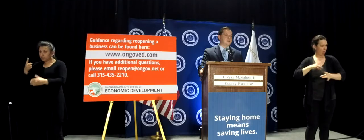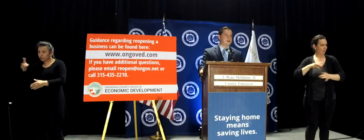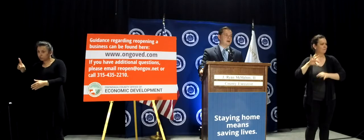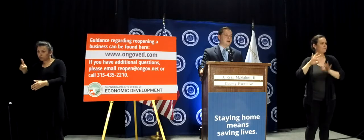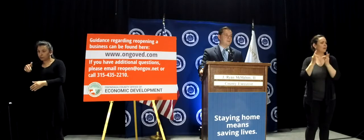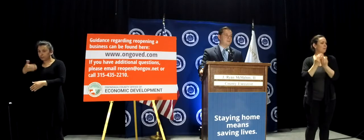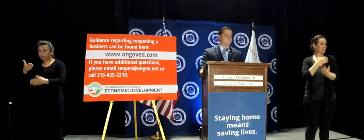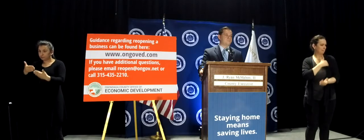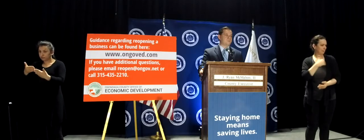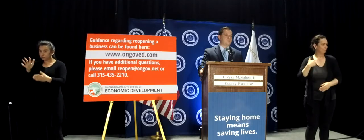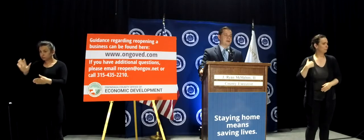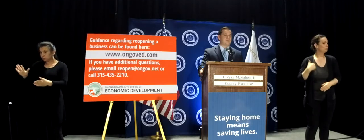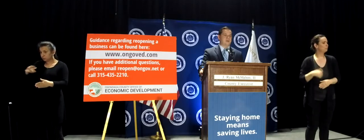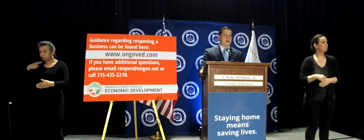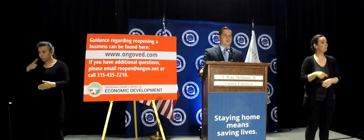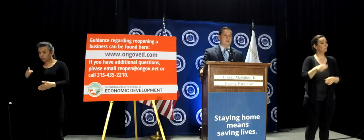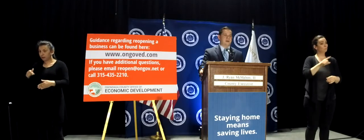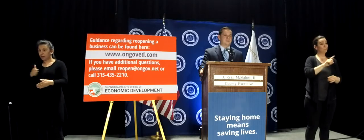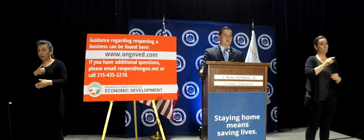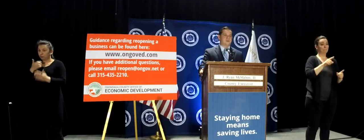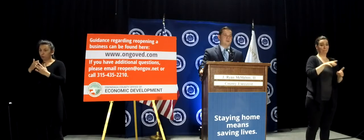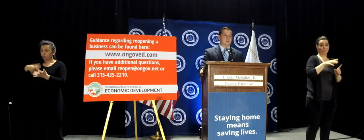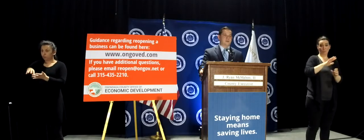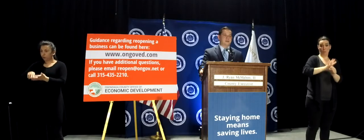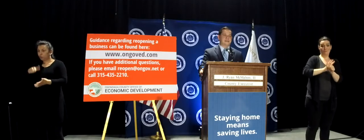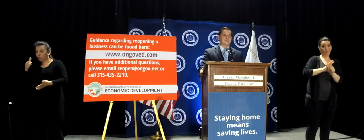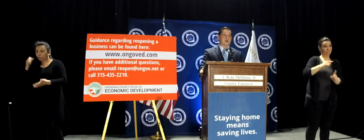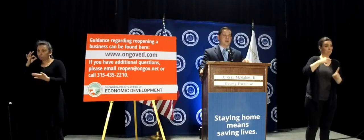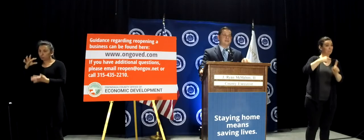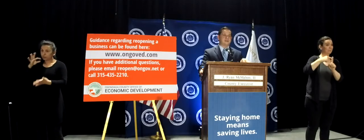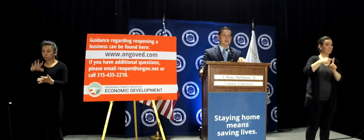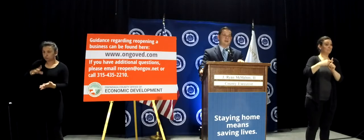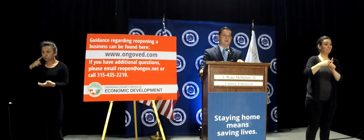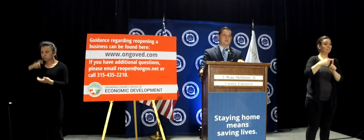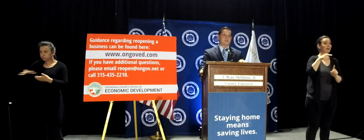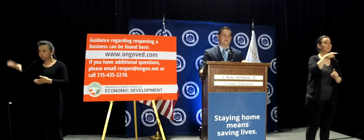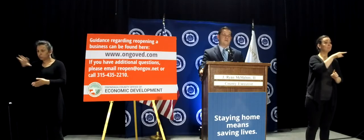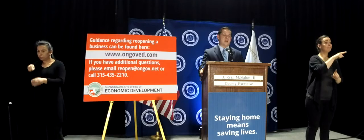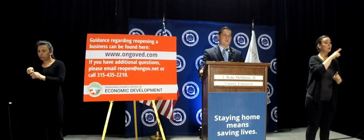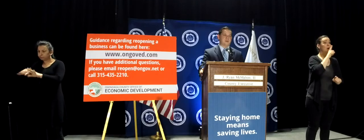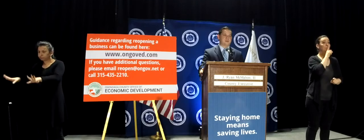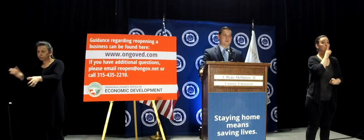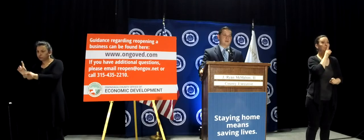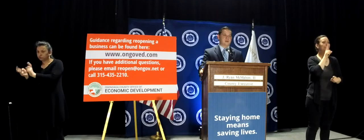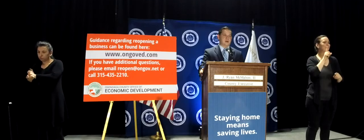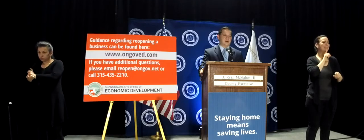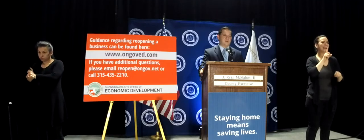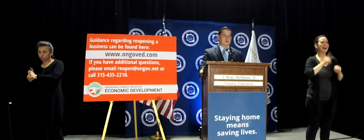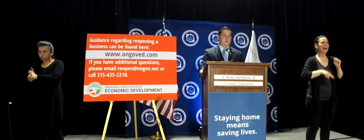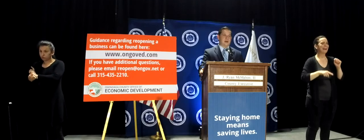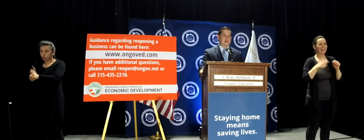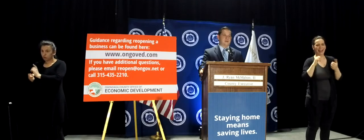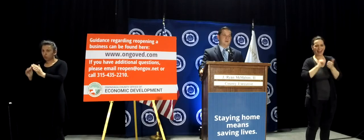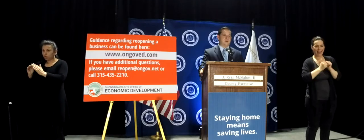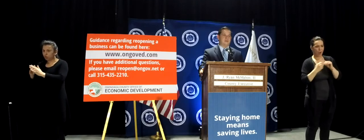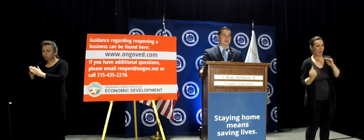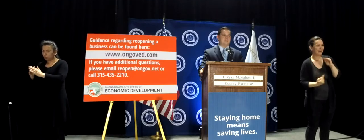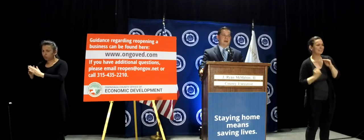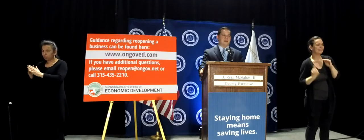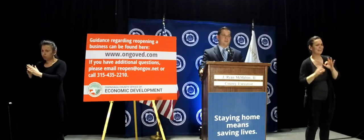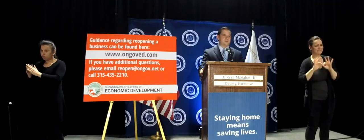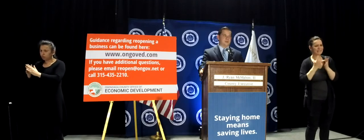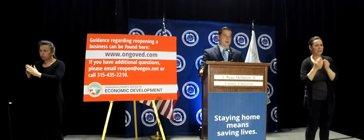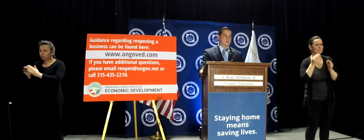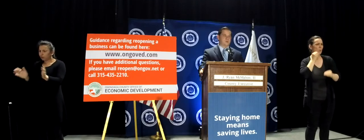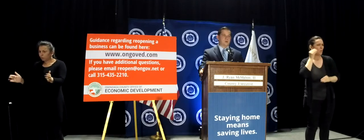COVID-19. Many of them don't have the ability to easily isolate from their families, whether or not you don't have